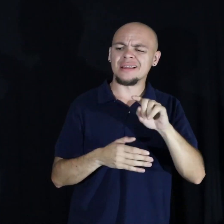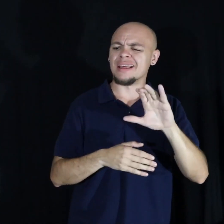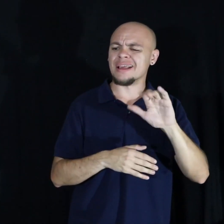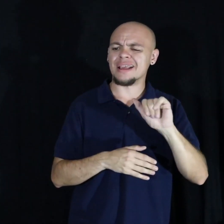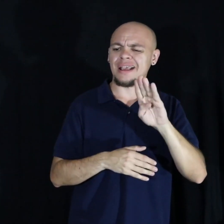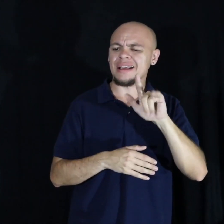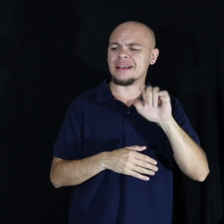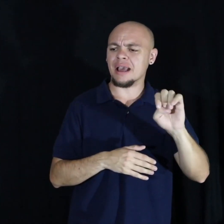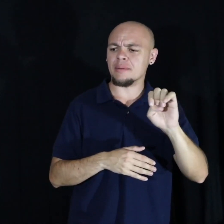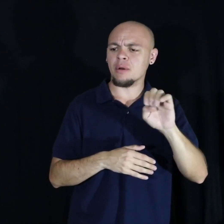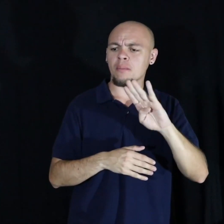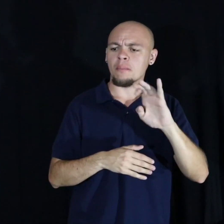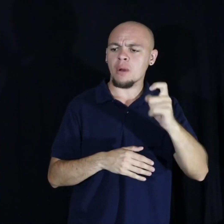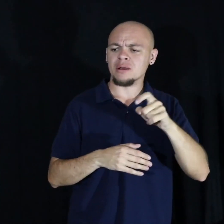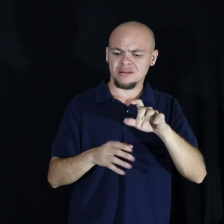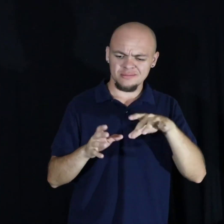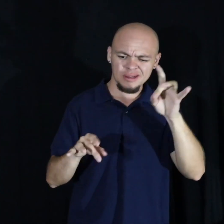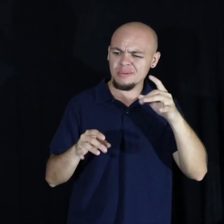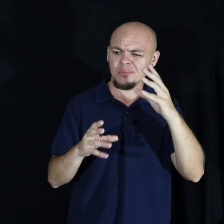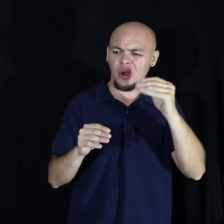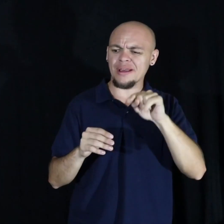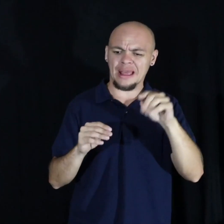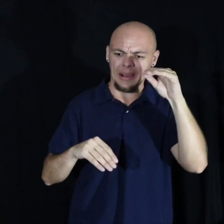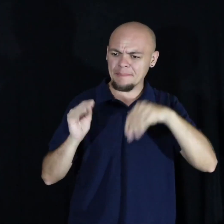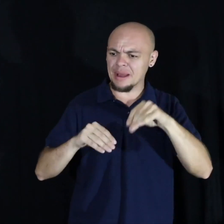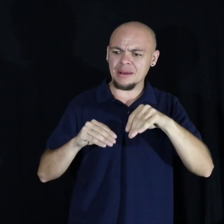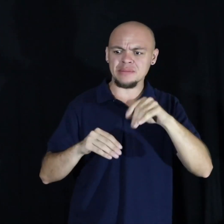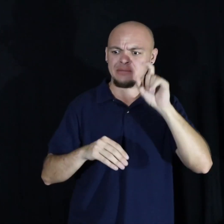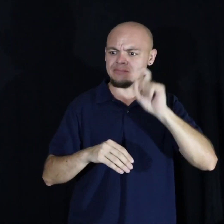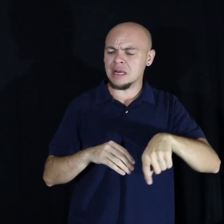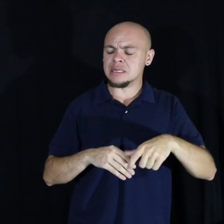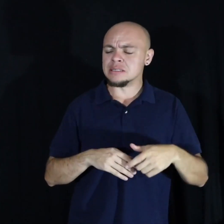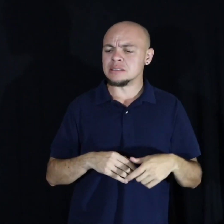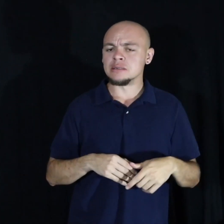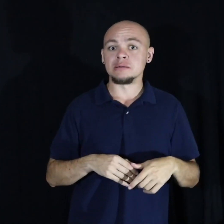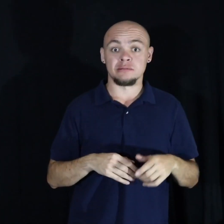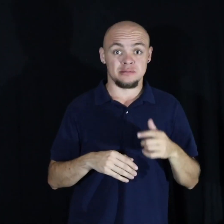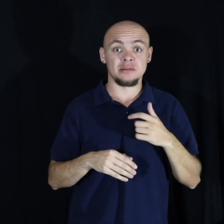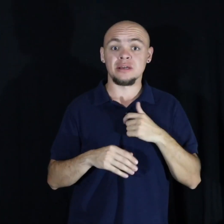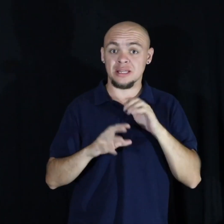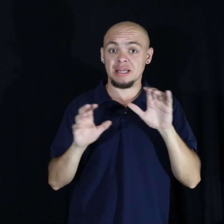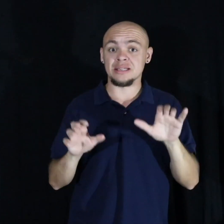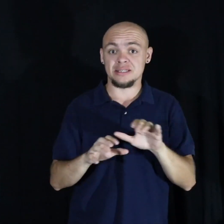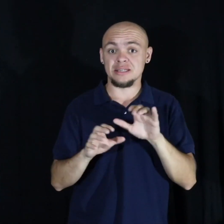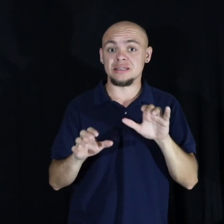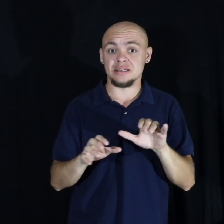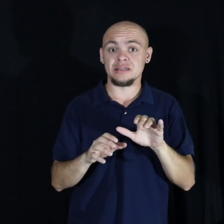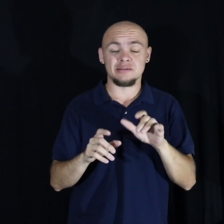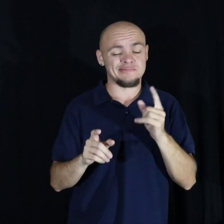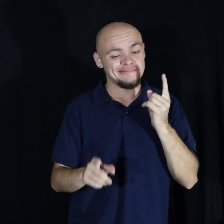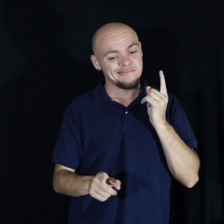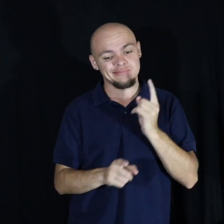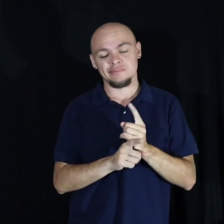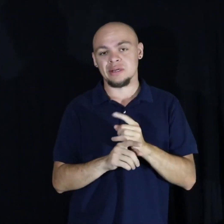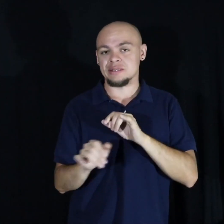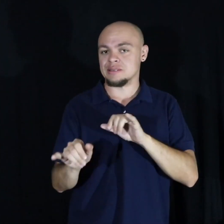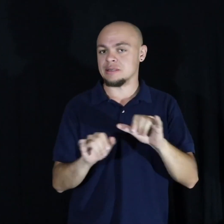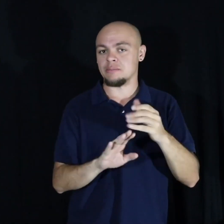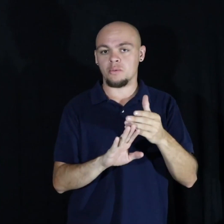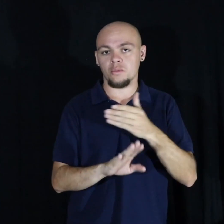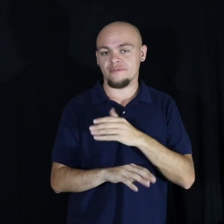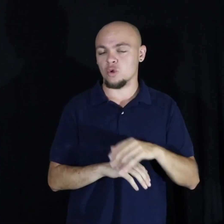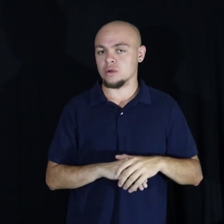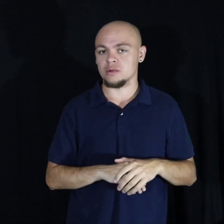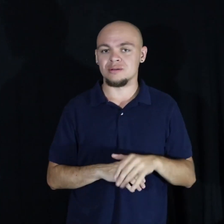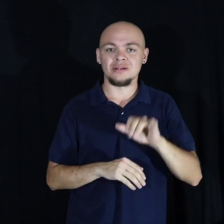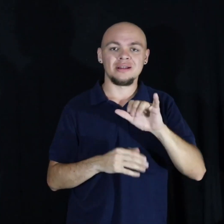and a video game. He said, "Boy, you better put that back together." And I did, just as they were before. Like a